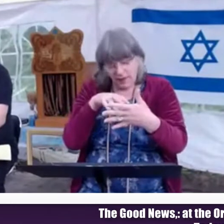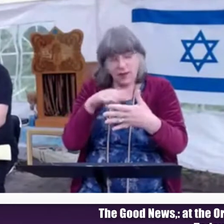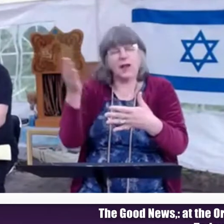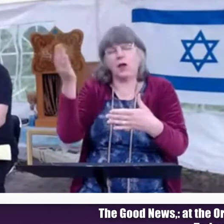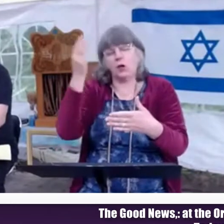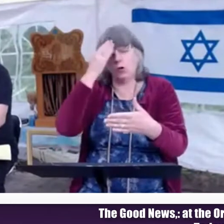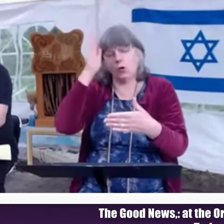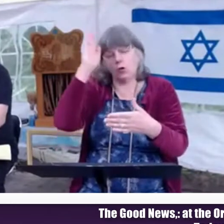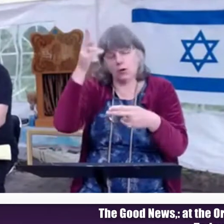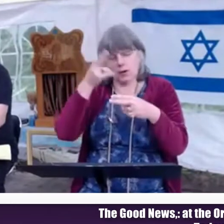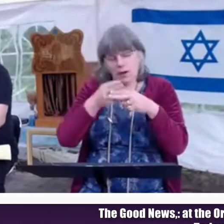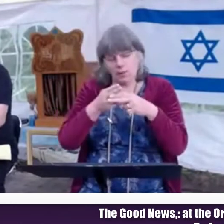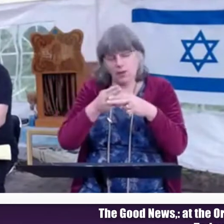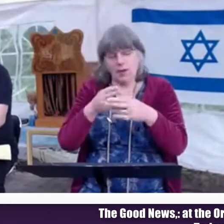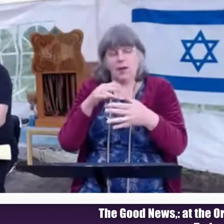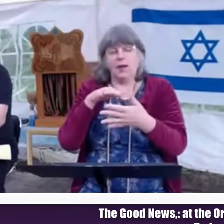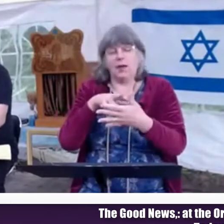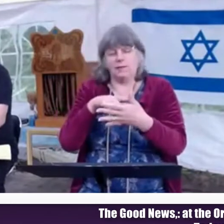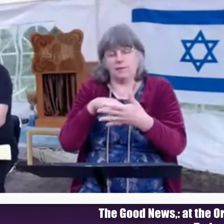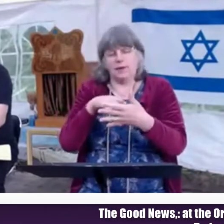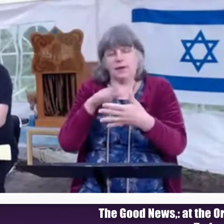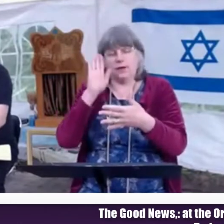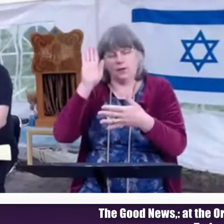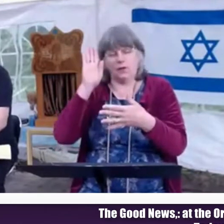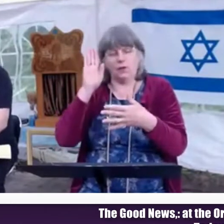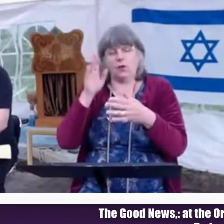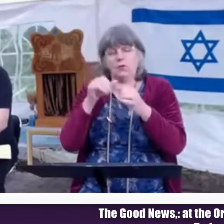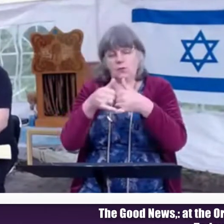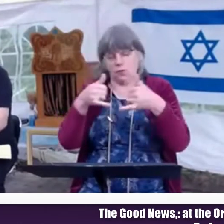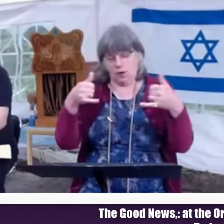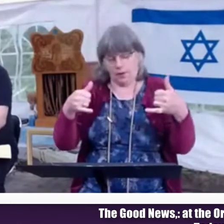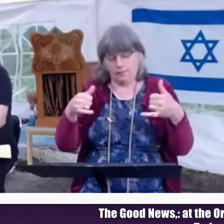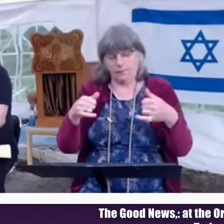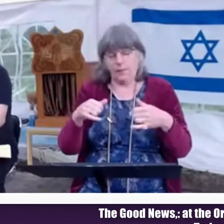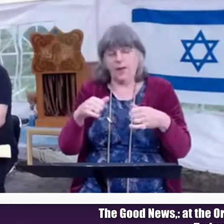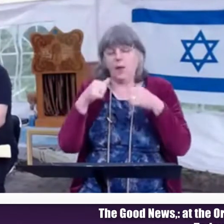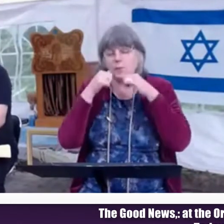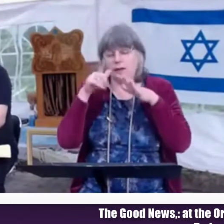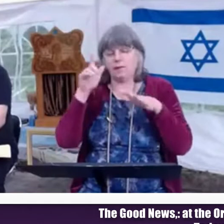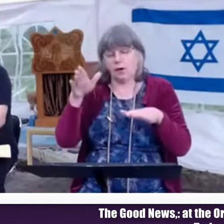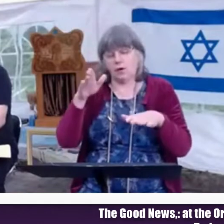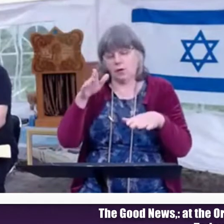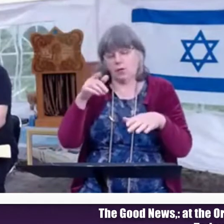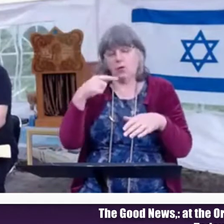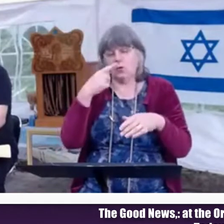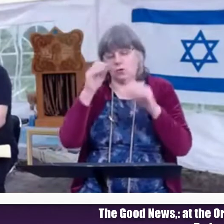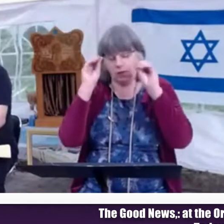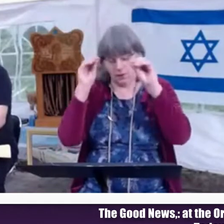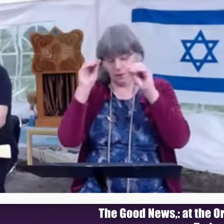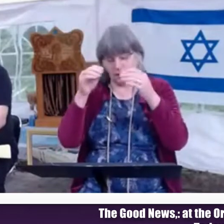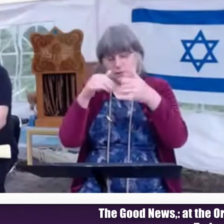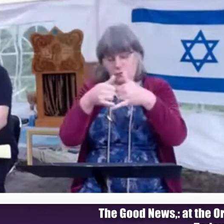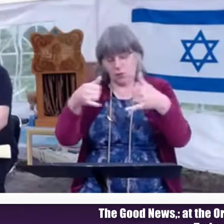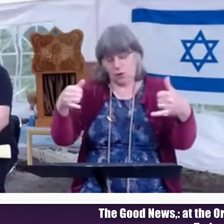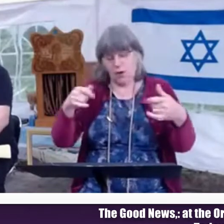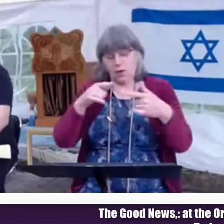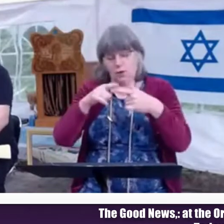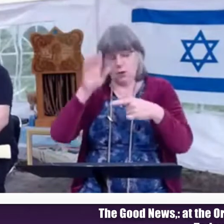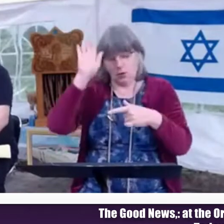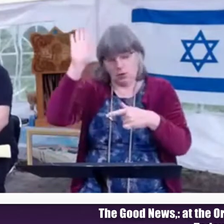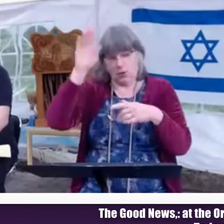your name and study your Torah for its own sake. Blessed are you, O Lord, who teaches Torah to his people of